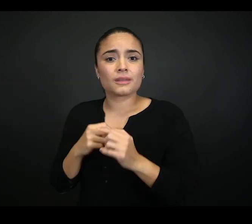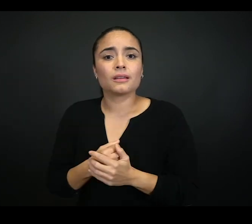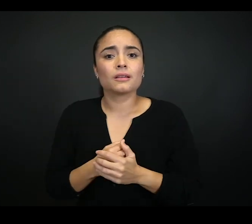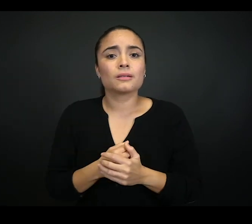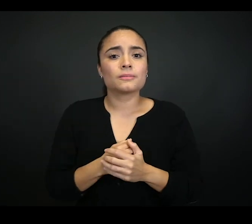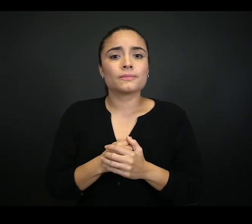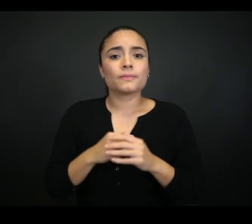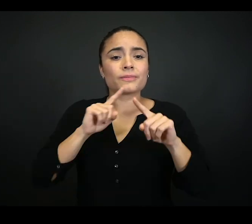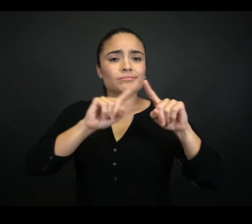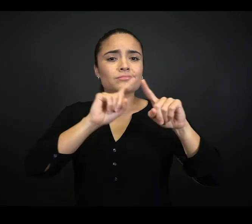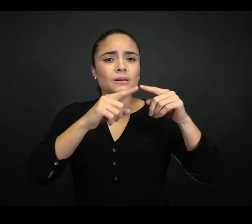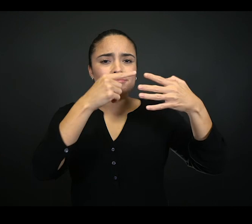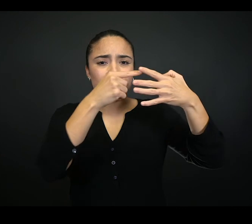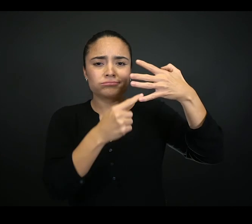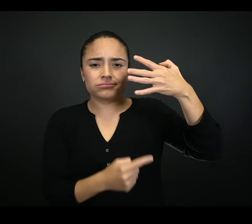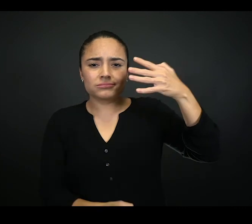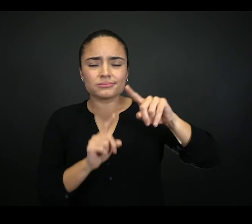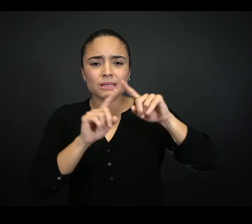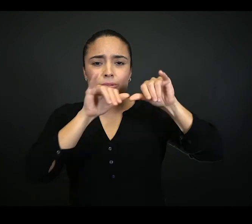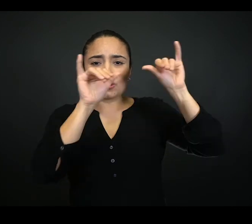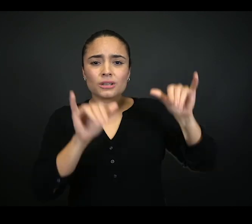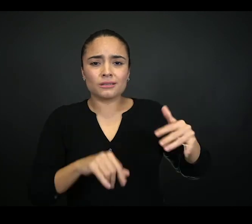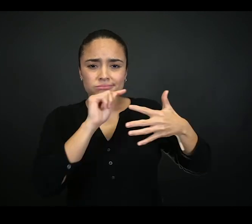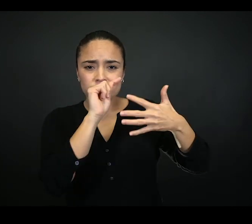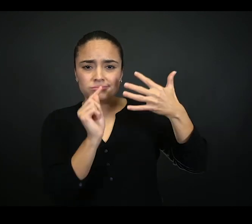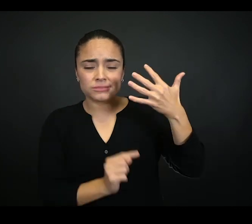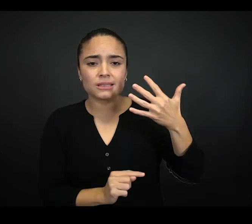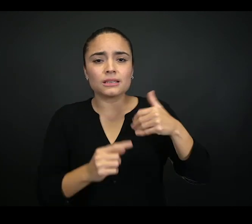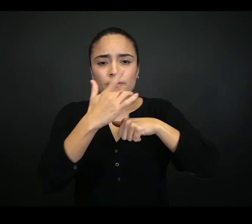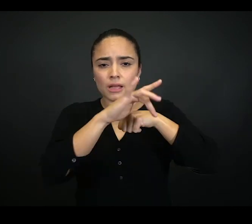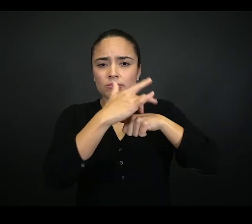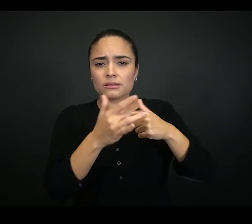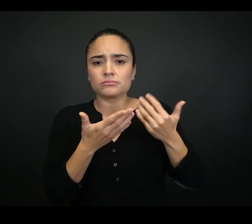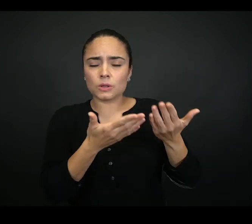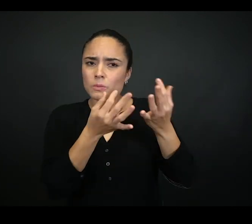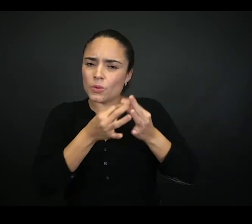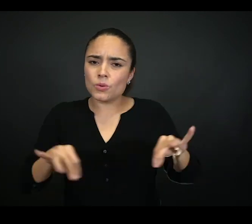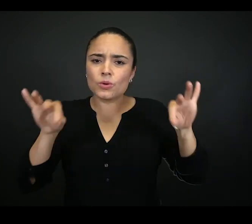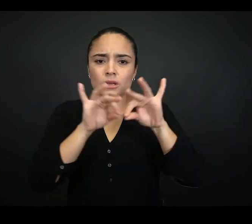strategies, because services like this are not open 24 hours a day in Toronto right now.